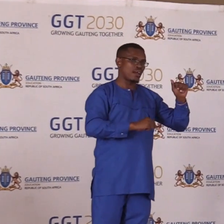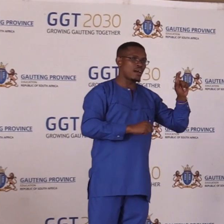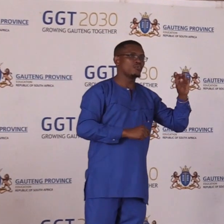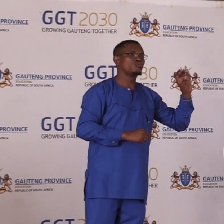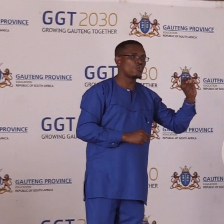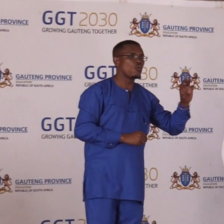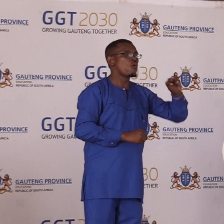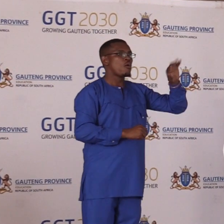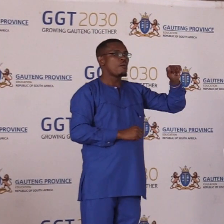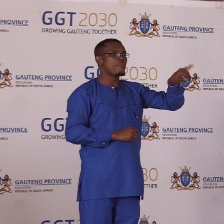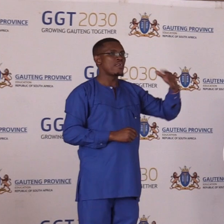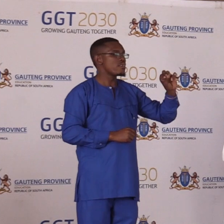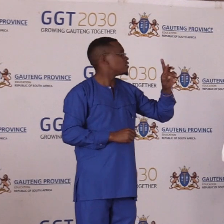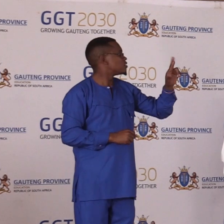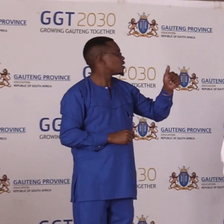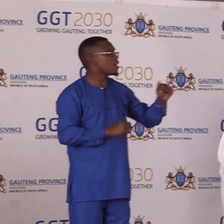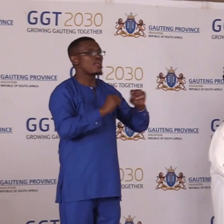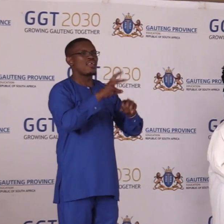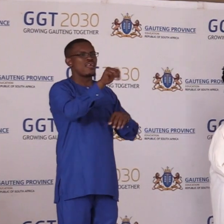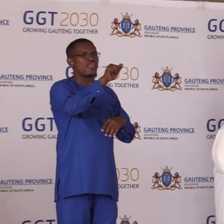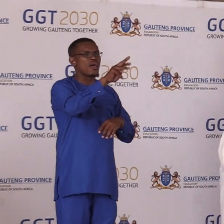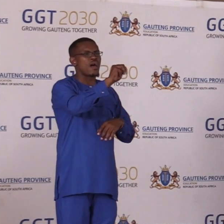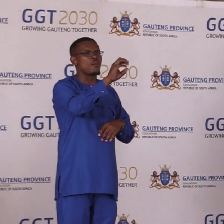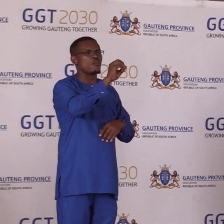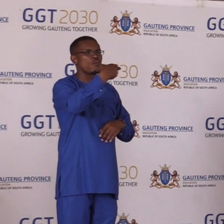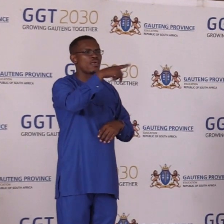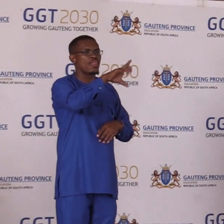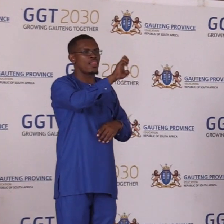Major, and lastly, we have Amohela.